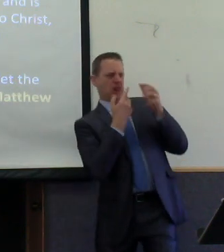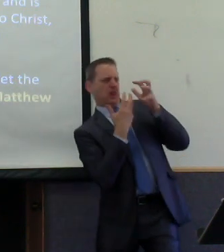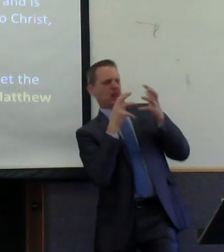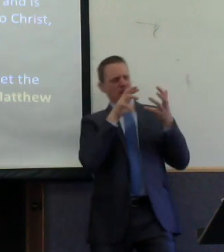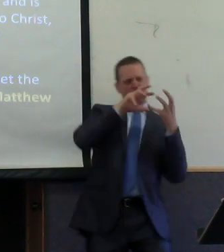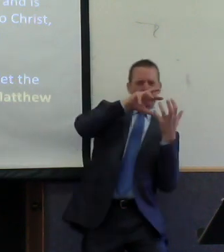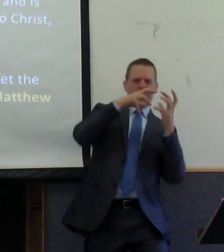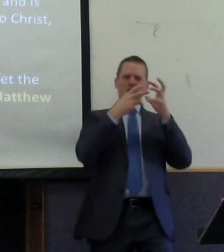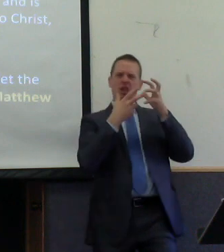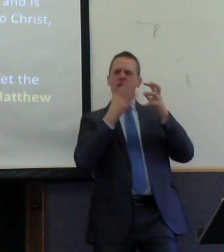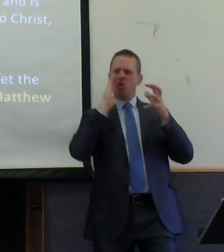Luke